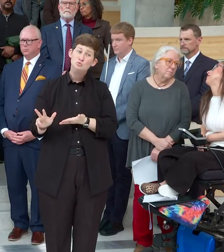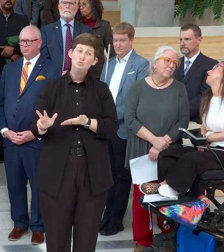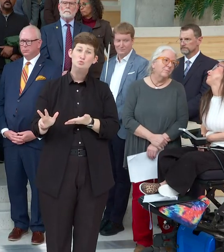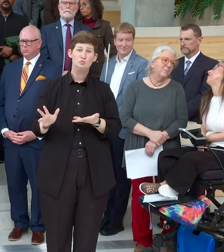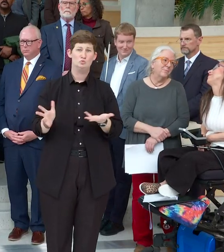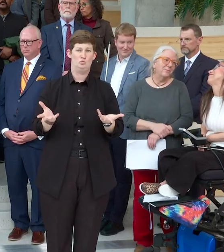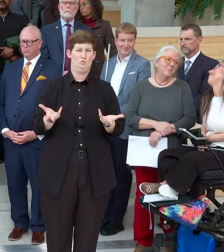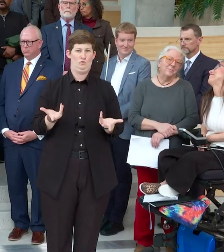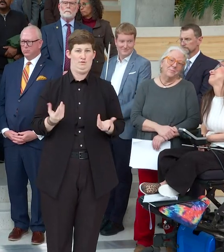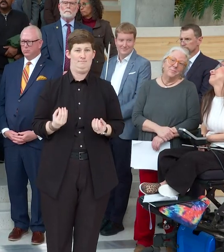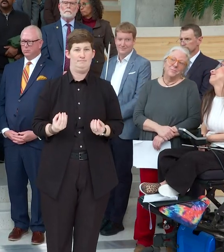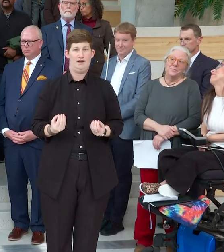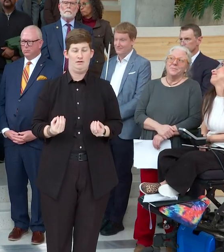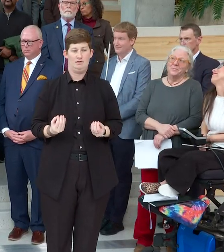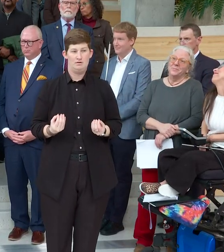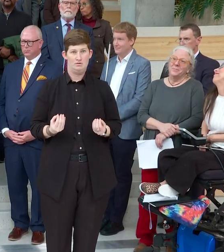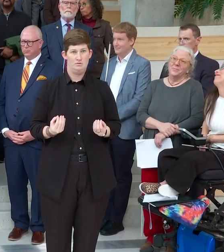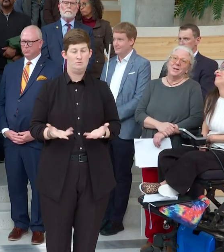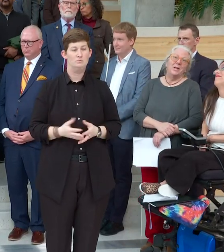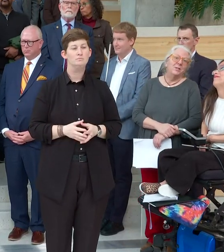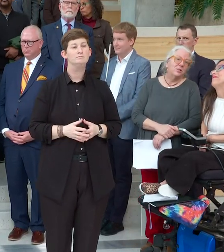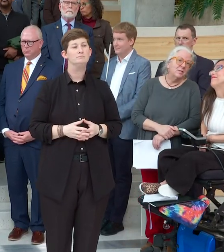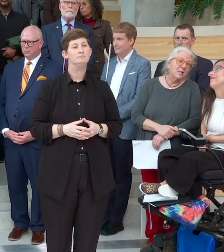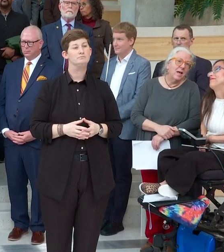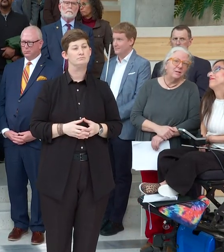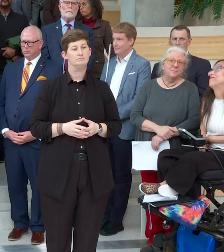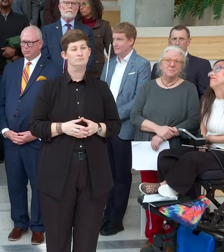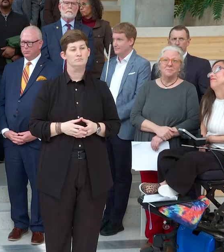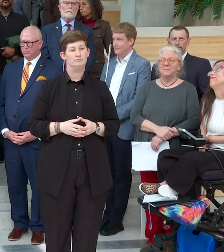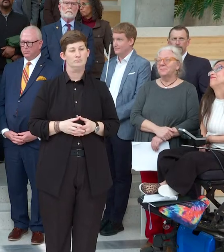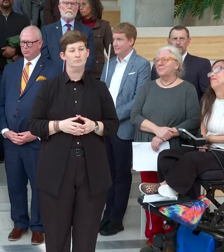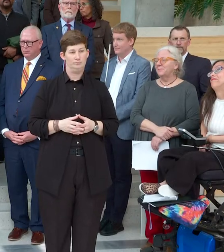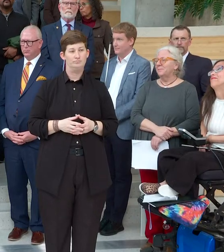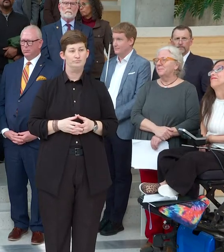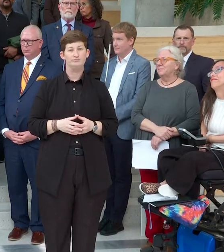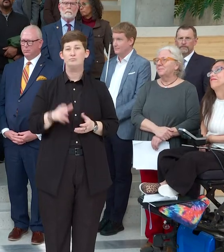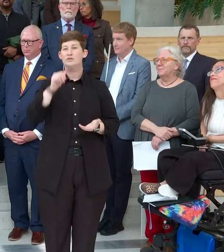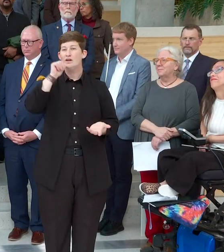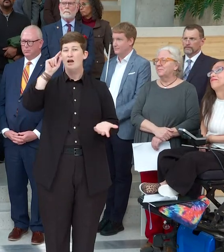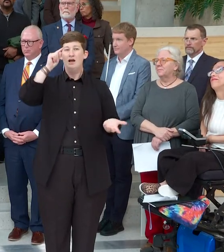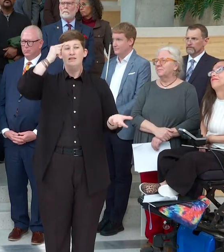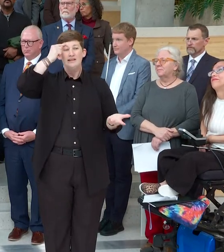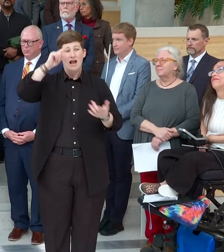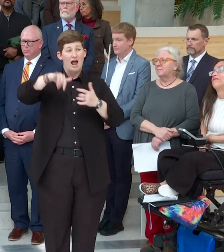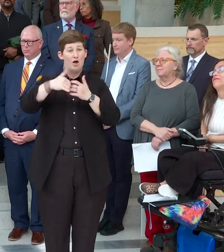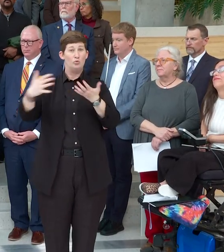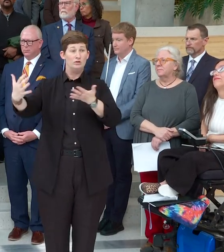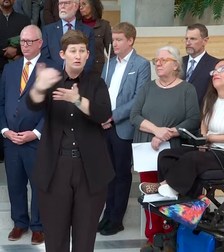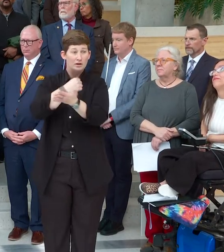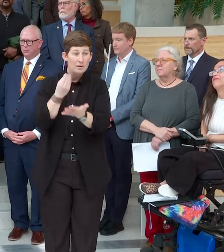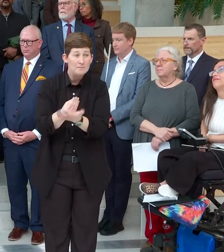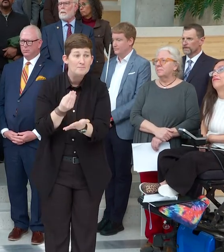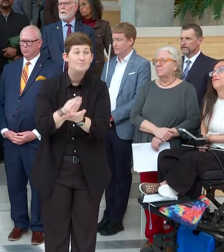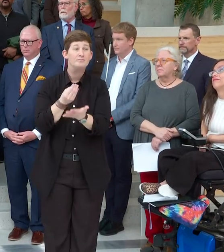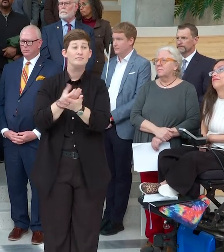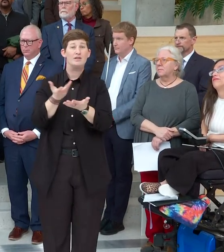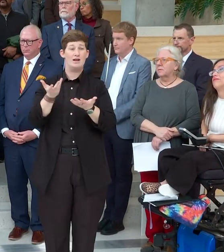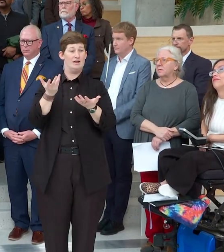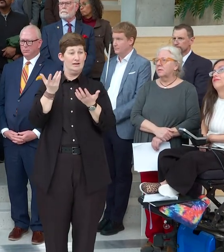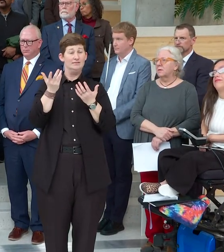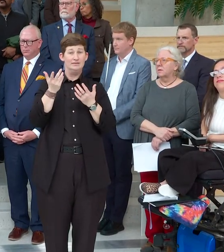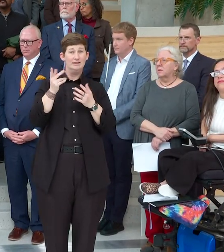that's disregarding all of the capital that needs to get raised to actually see a significant company get off the ground and